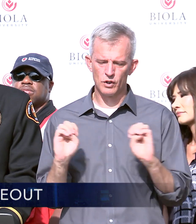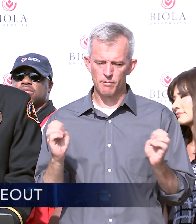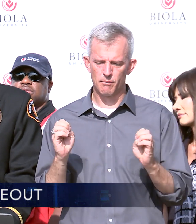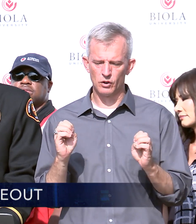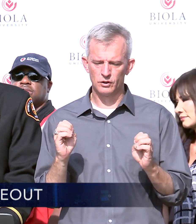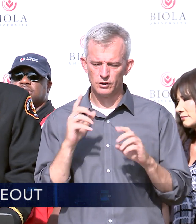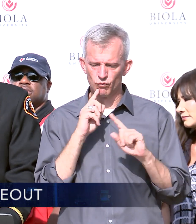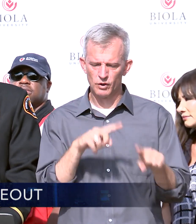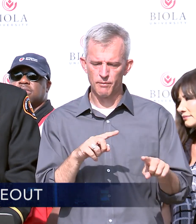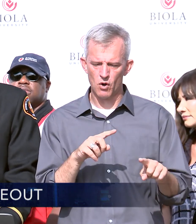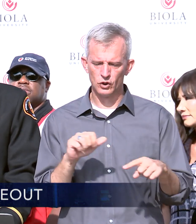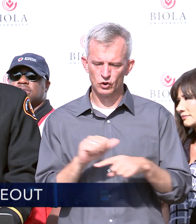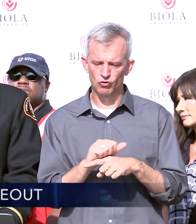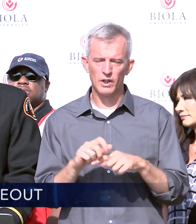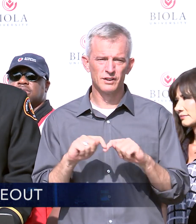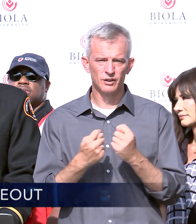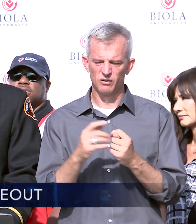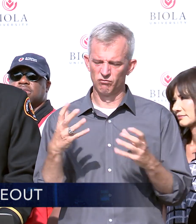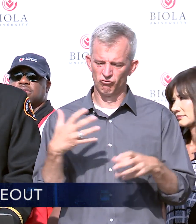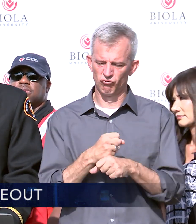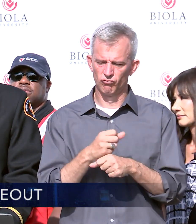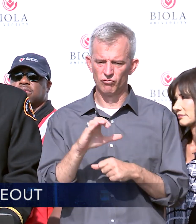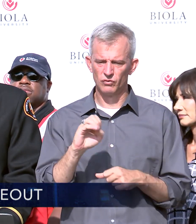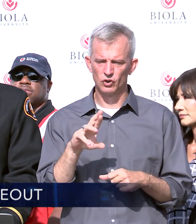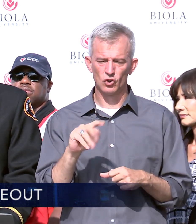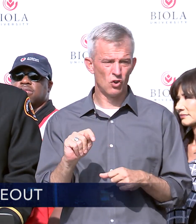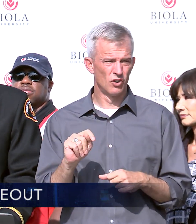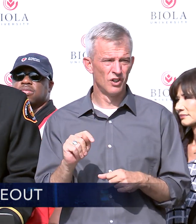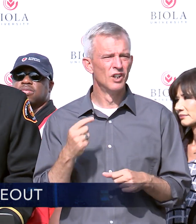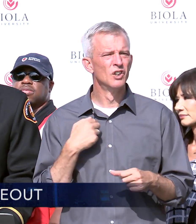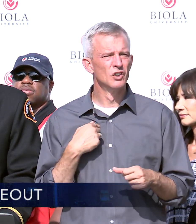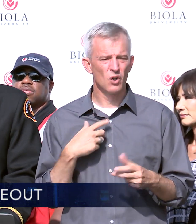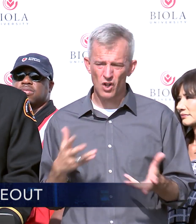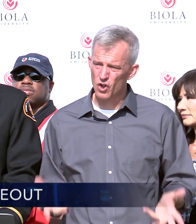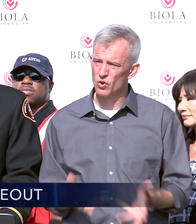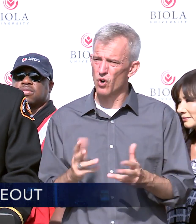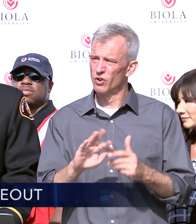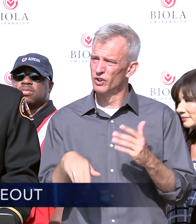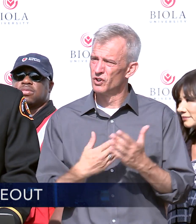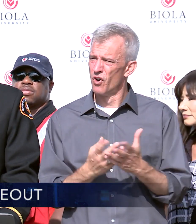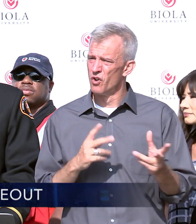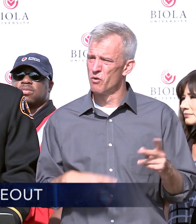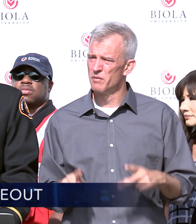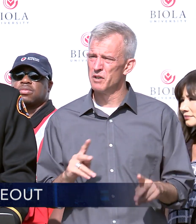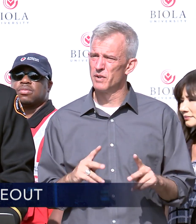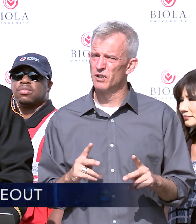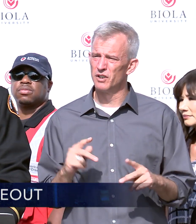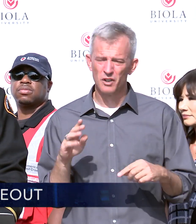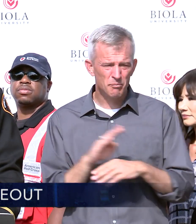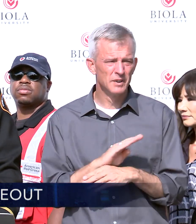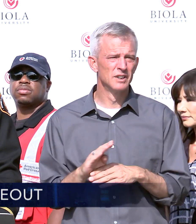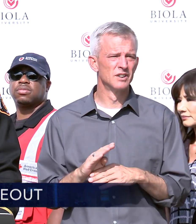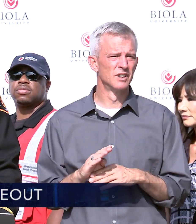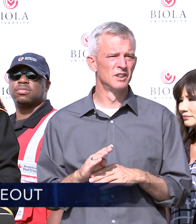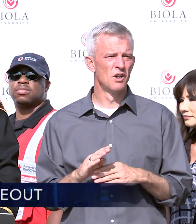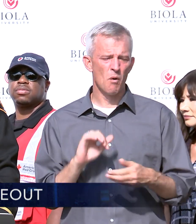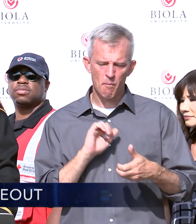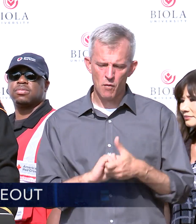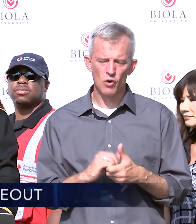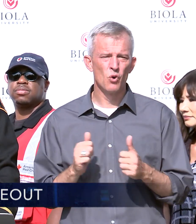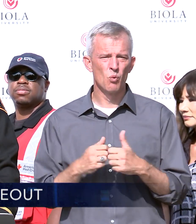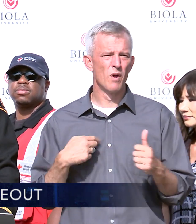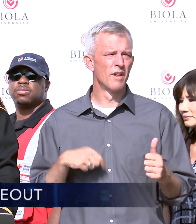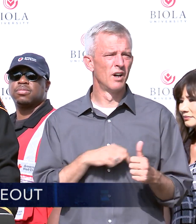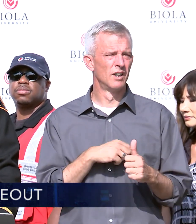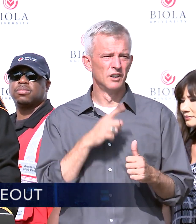team, I emphasize that all neighbors, citizens, and businesses partner with